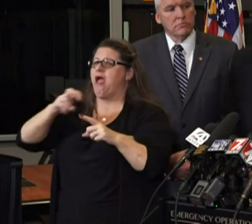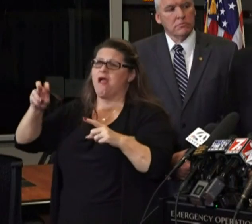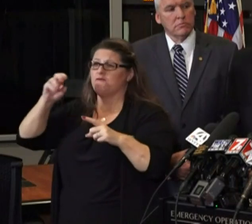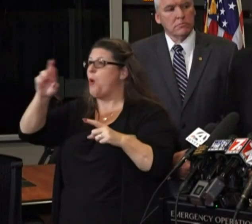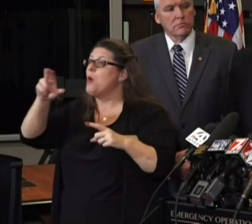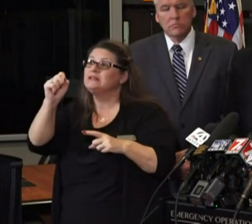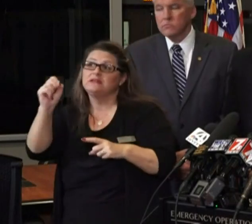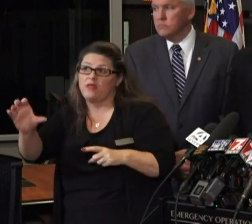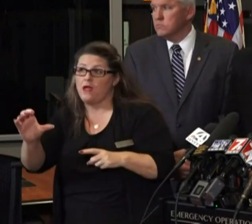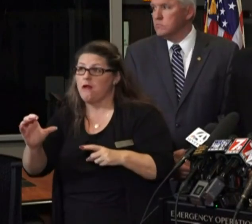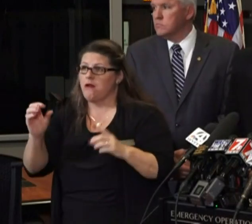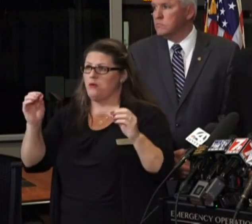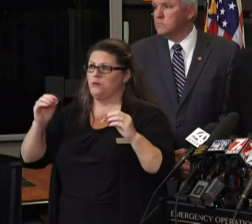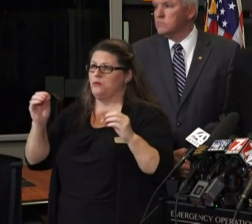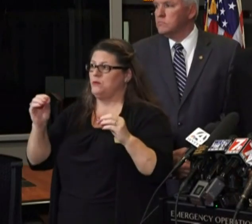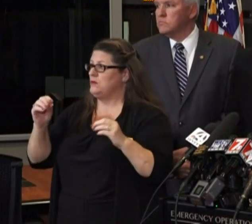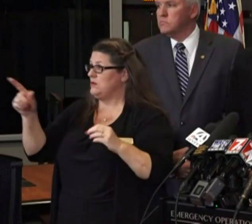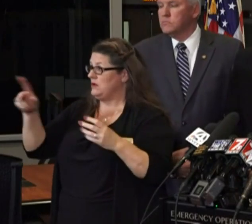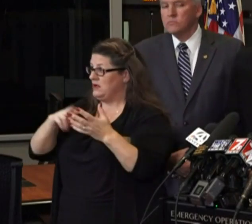Carolina.